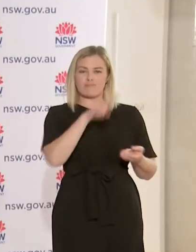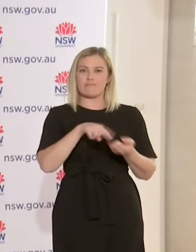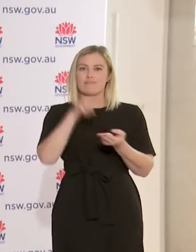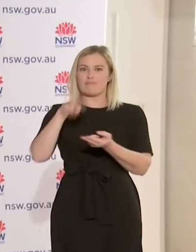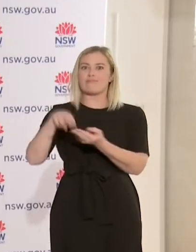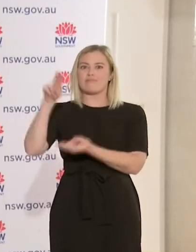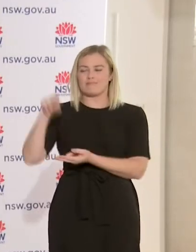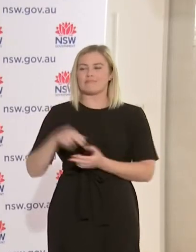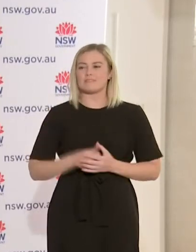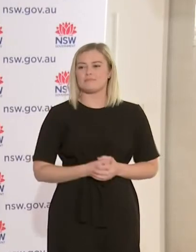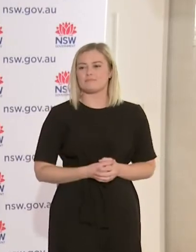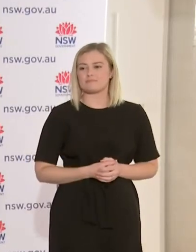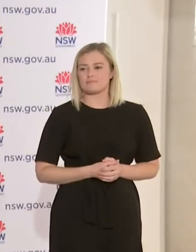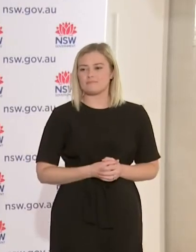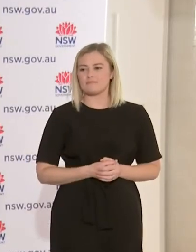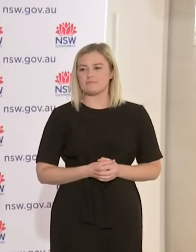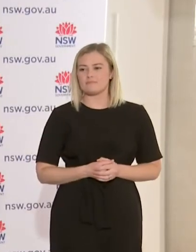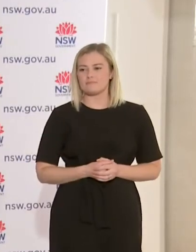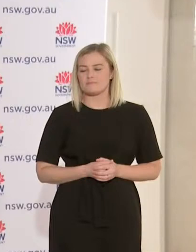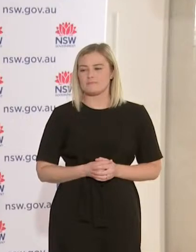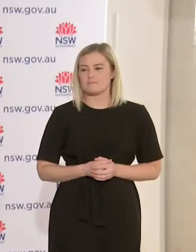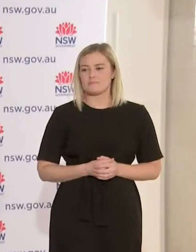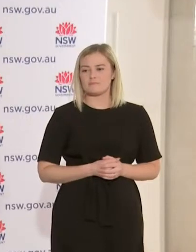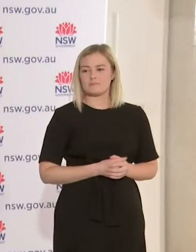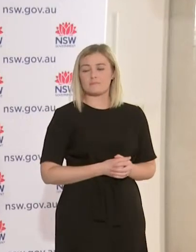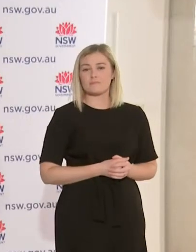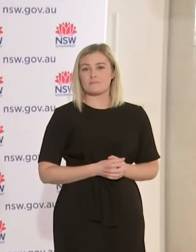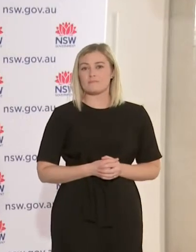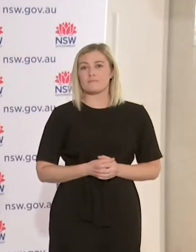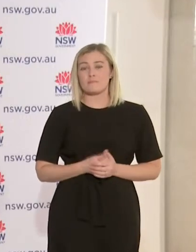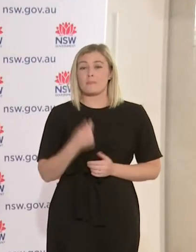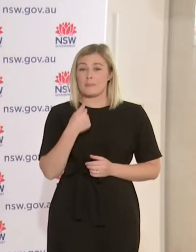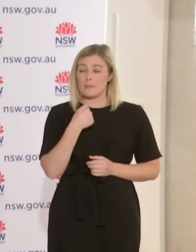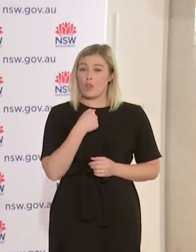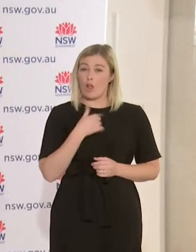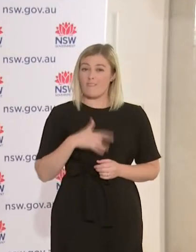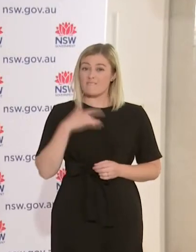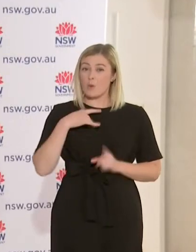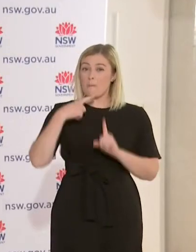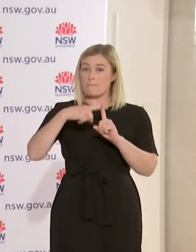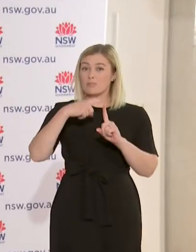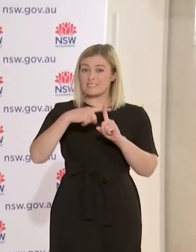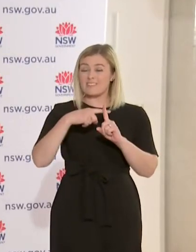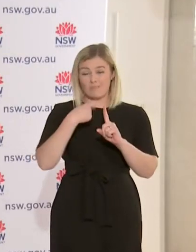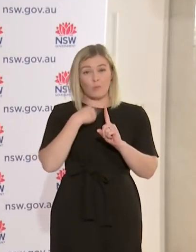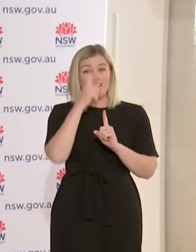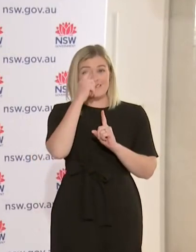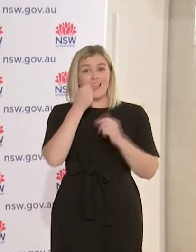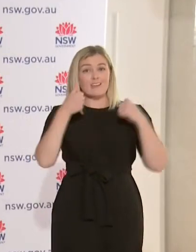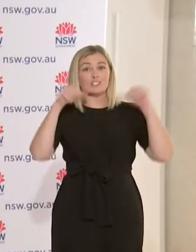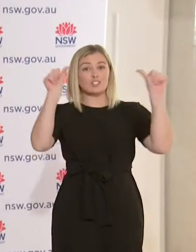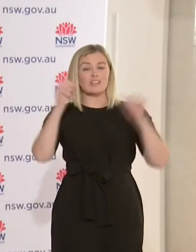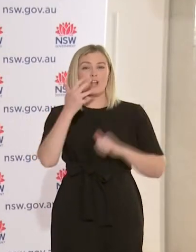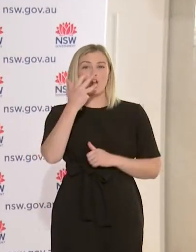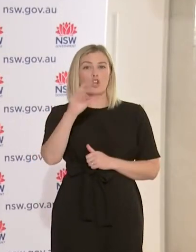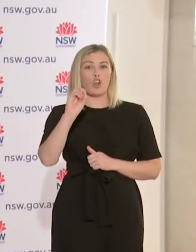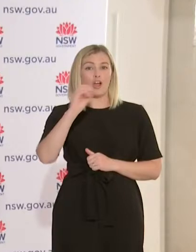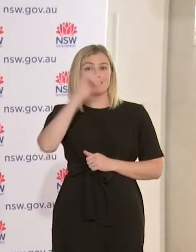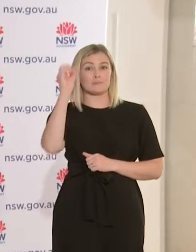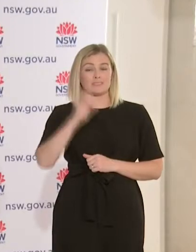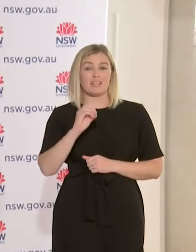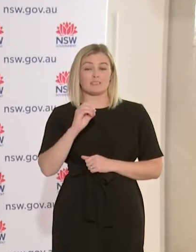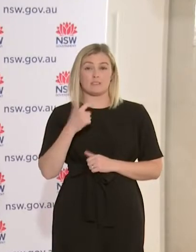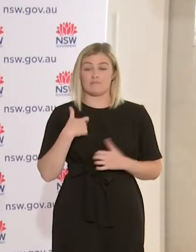have, I suppose I'm being a bit optimistic, but I think we actually can get to that 90% first dose. I'm pleased that we've got the 12